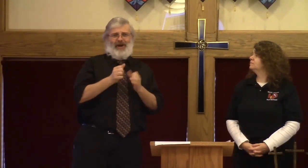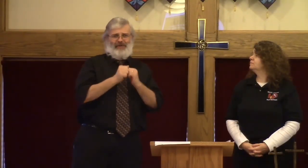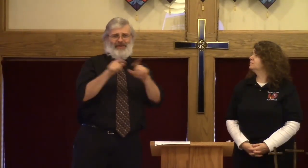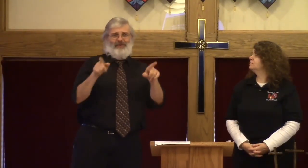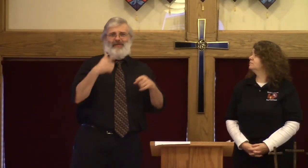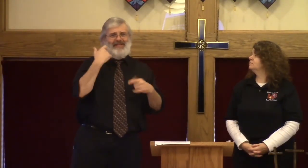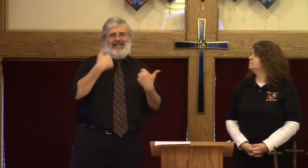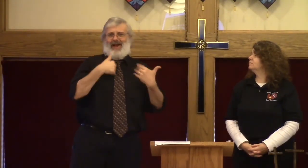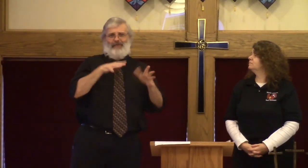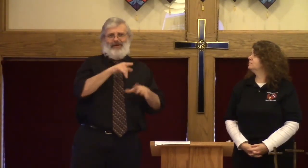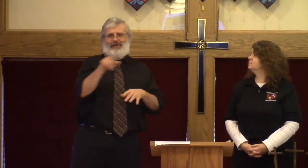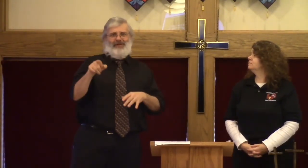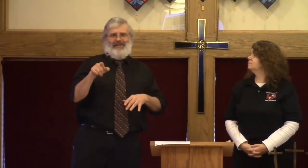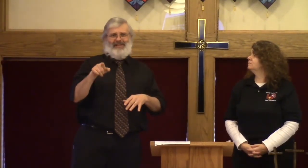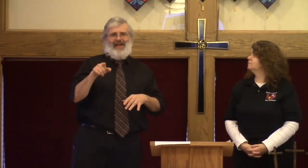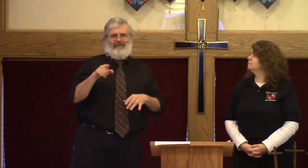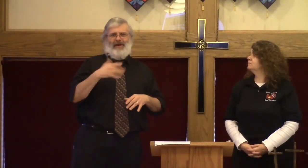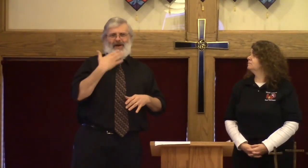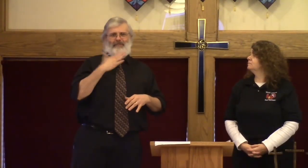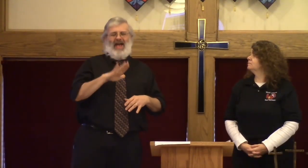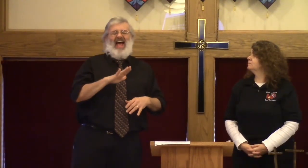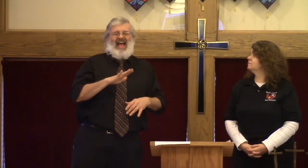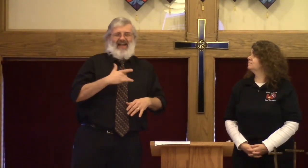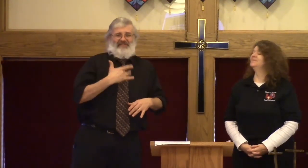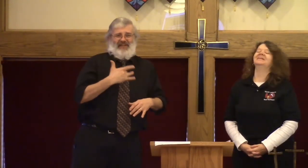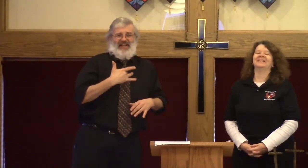with you because I don't want you to have a bad